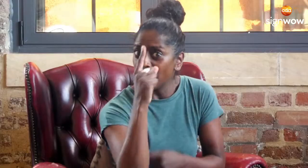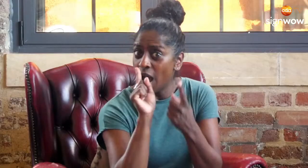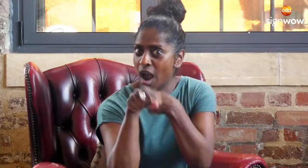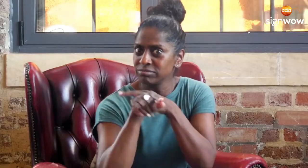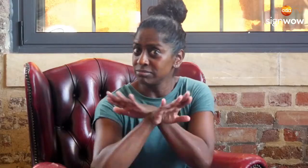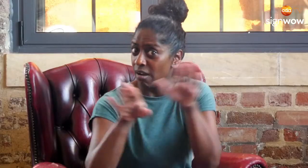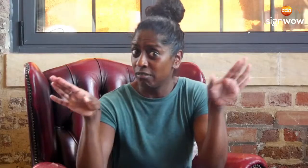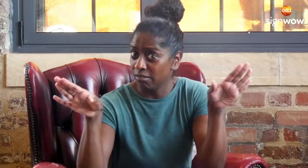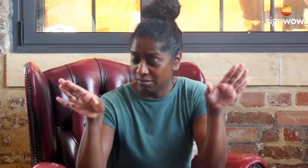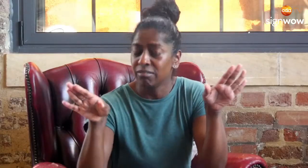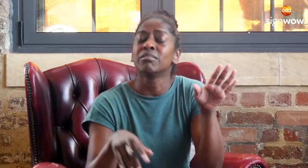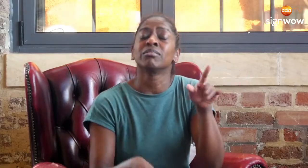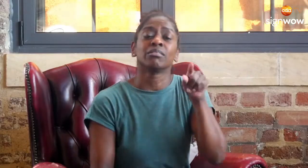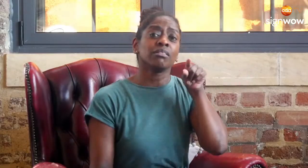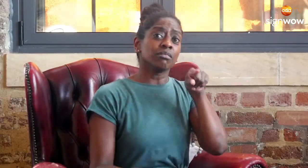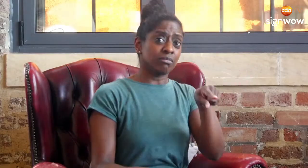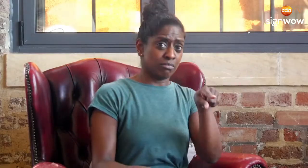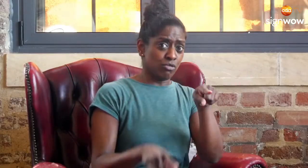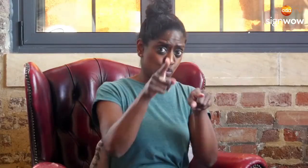So you're only allowed to pick one answer.